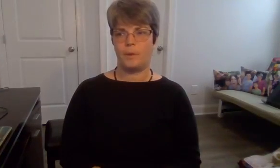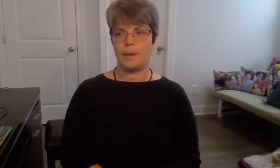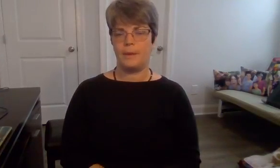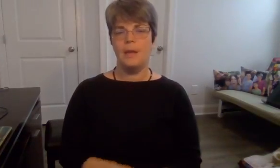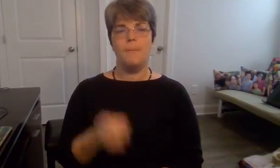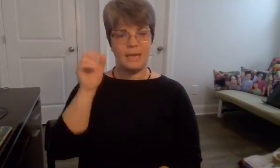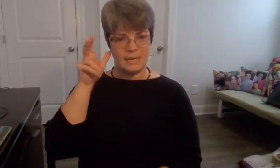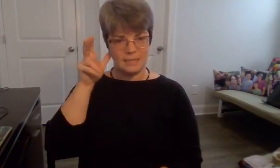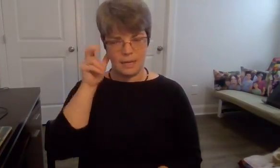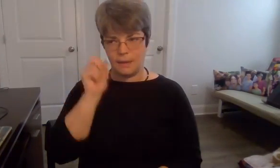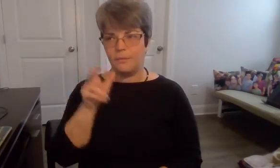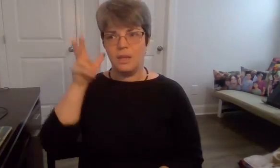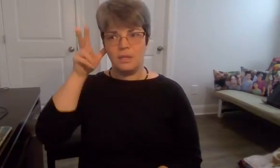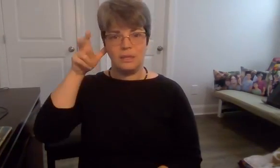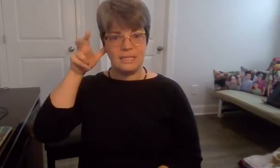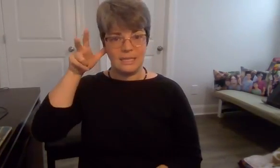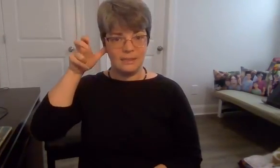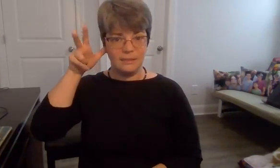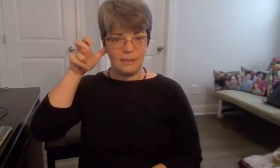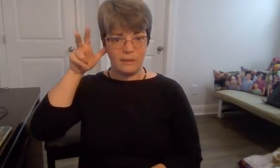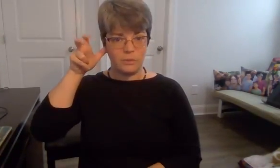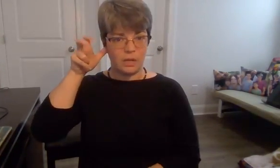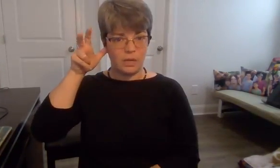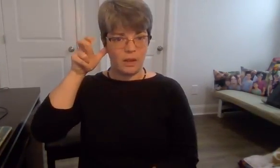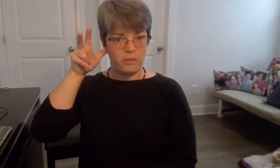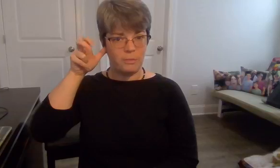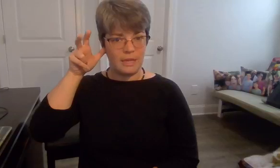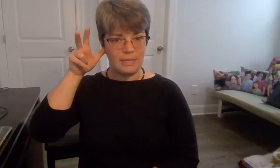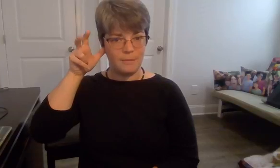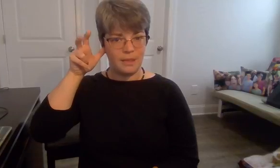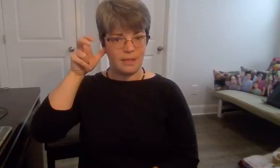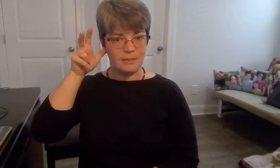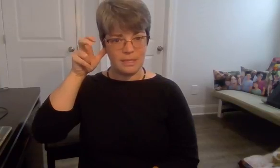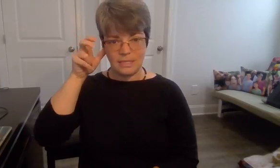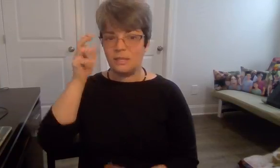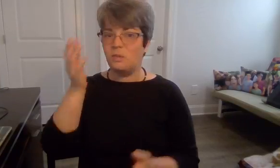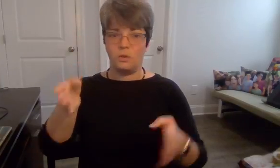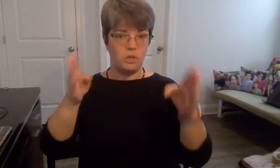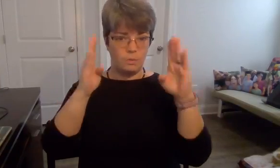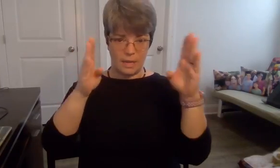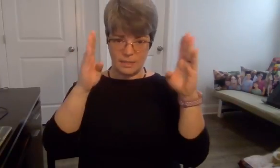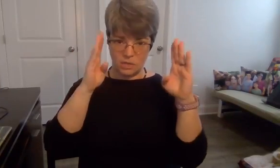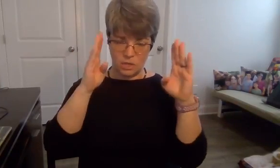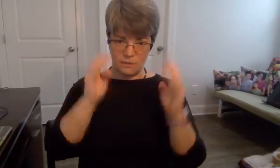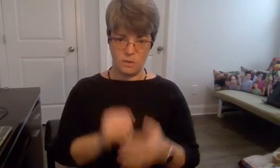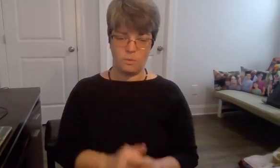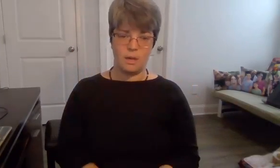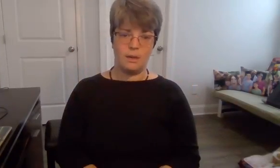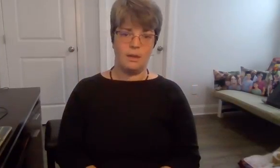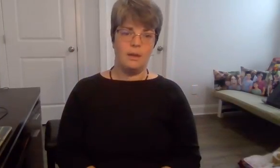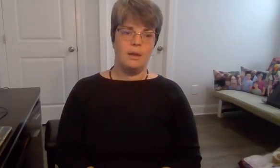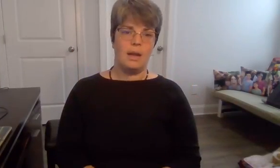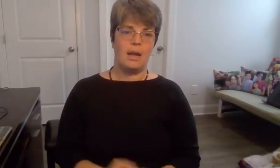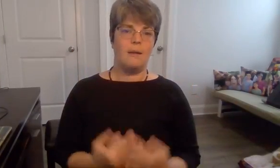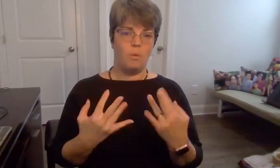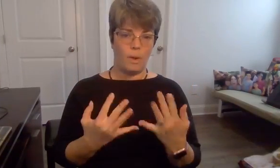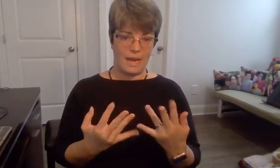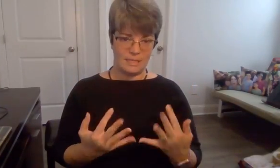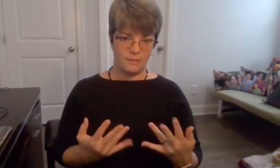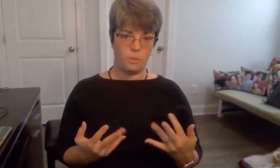Okay. But yes, listen. If we're talking about other playtime things, listen. You could do pay attention if you want. Wait if they're